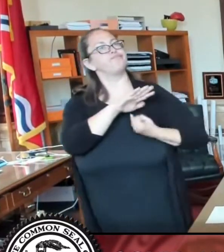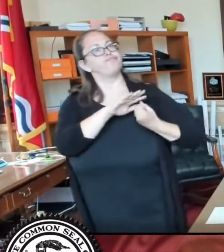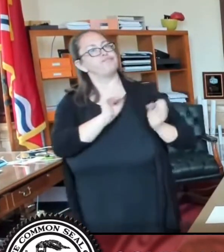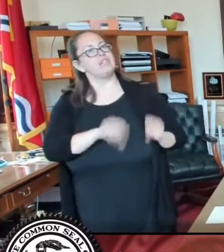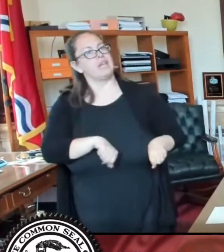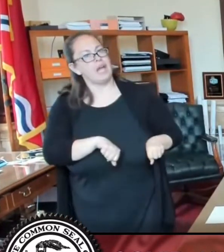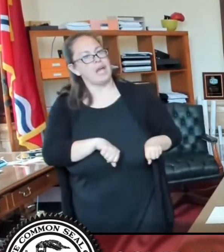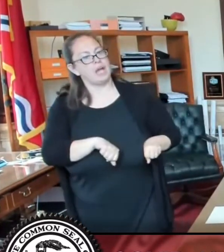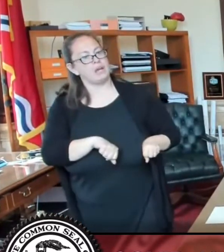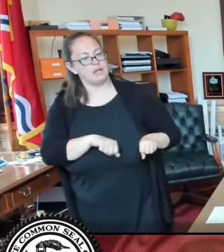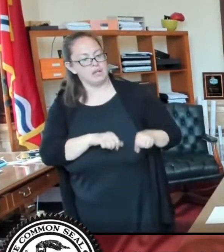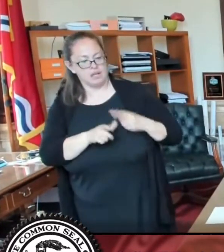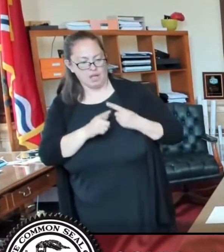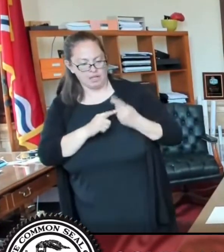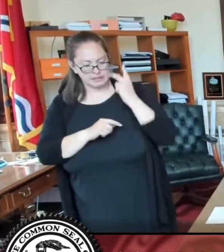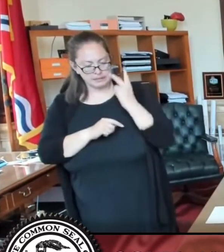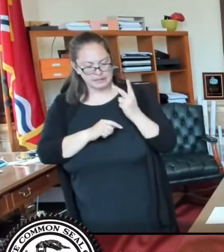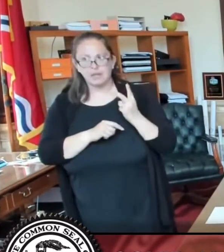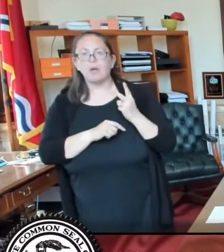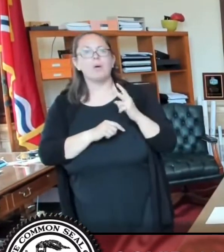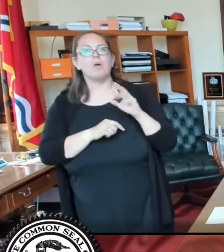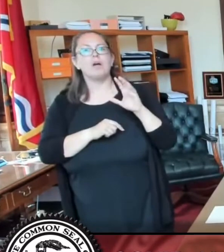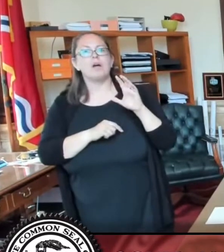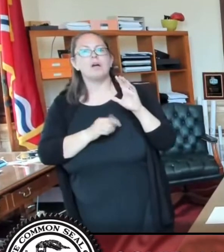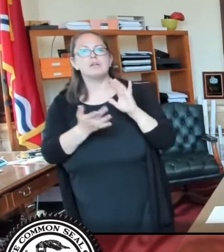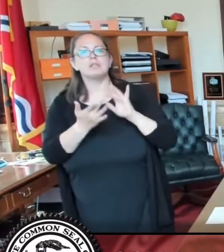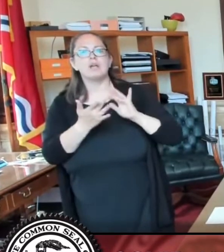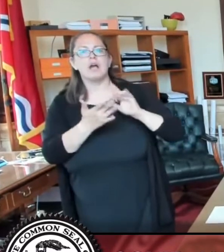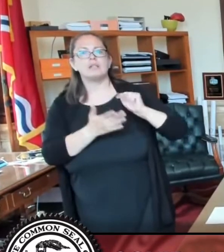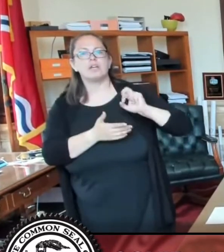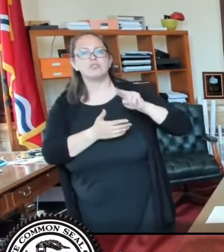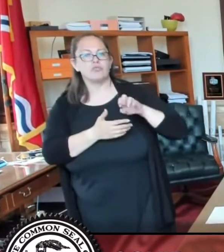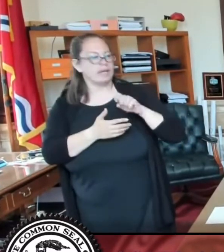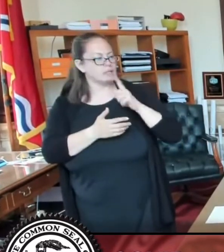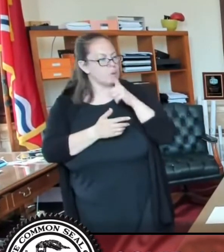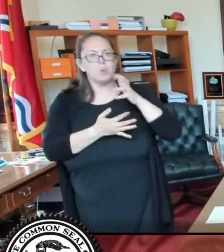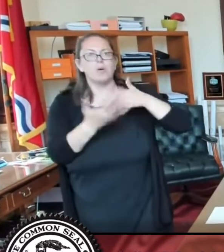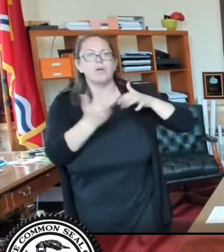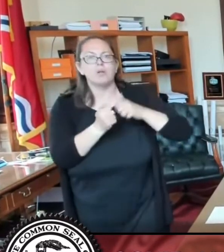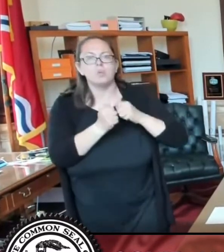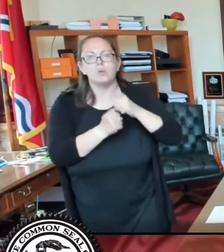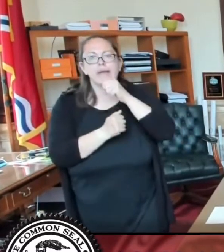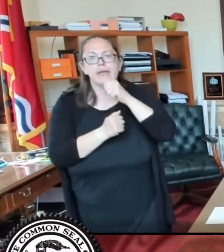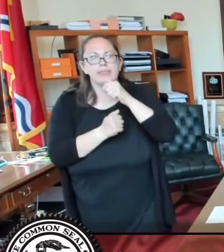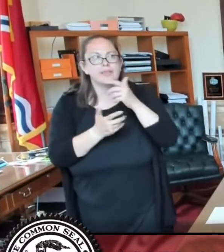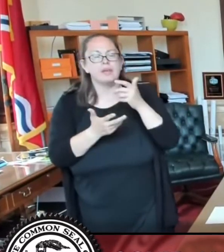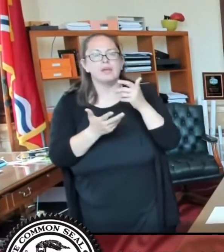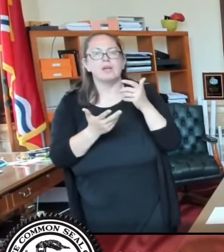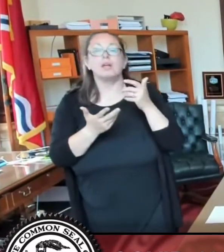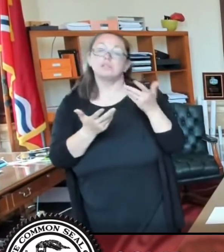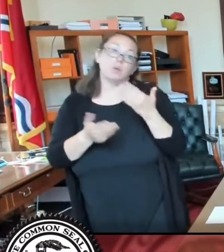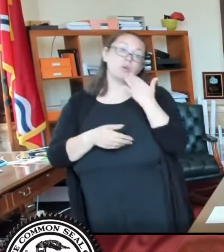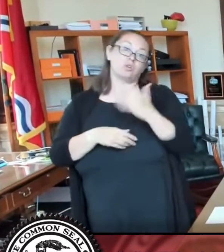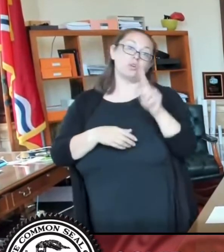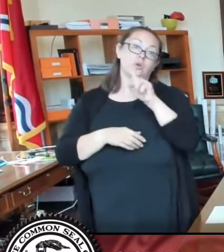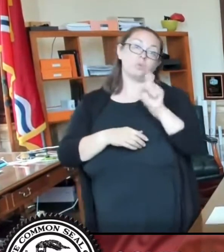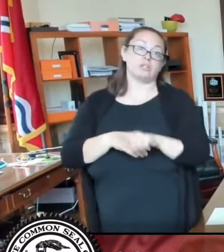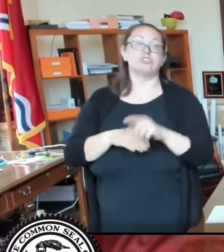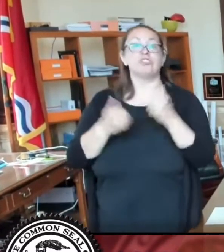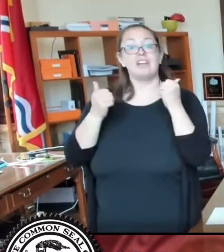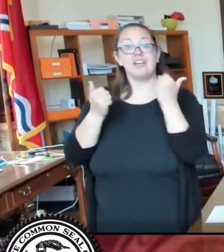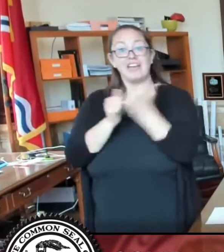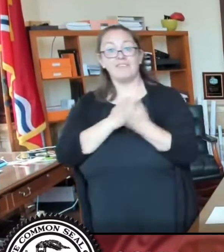would contact trace all the people that you'd been in close contact with. So I do think that's a good question. Should everybody get